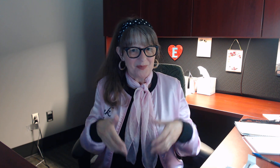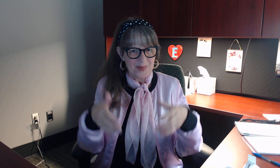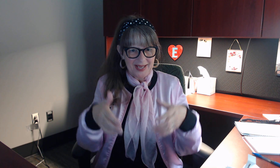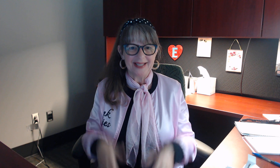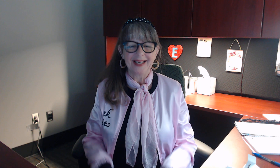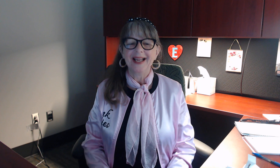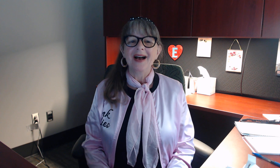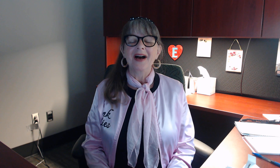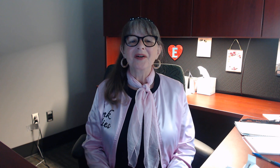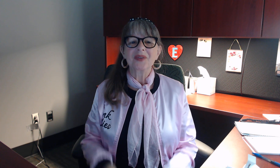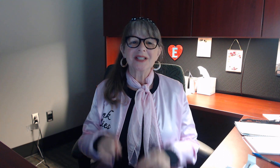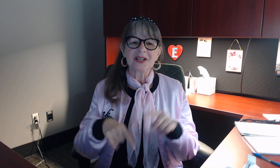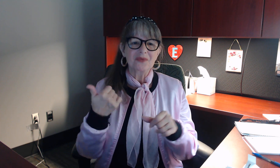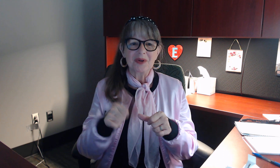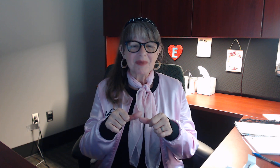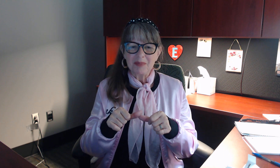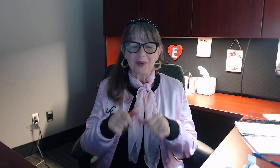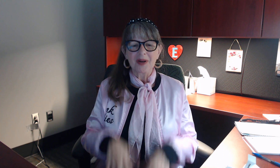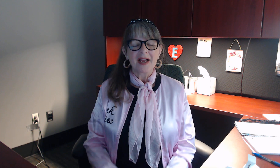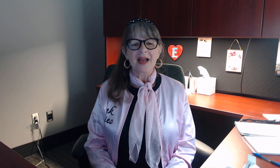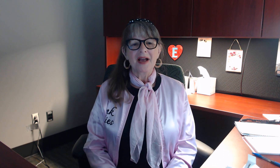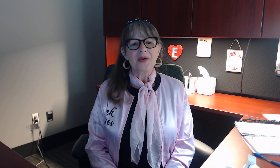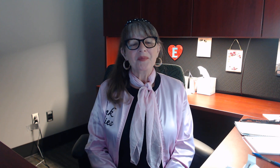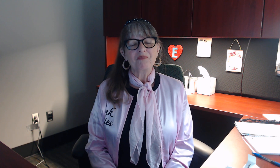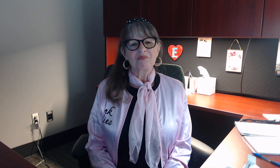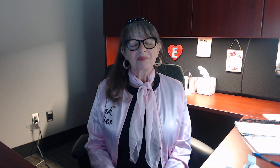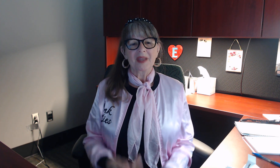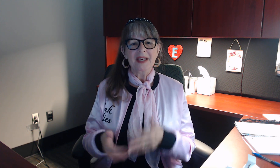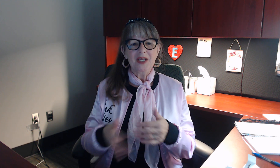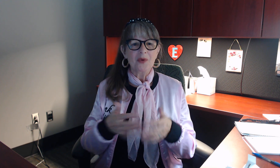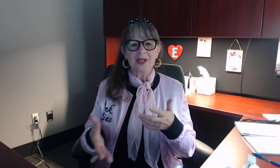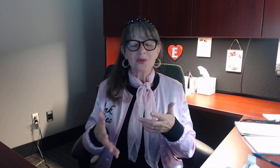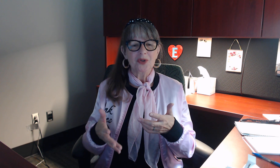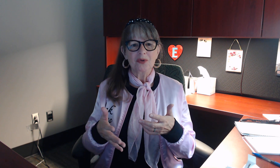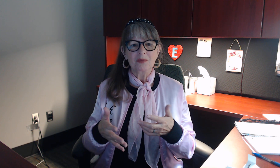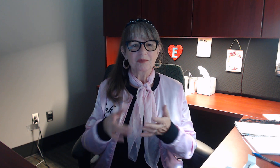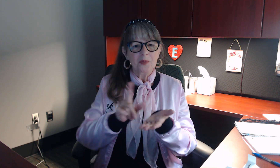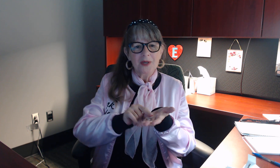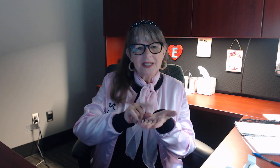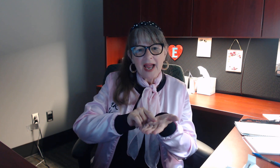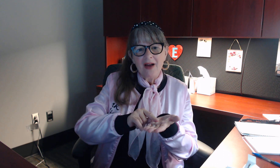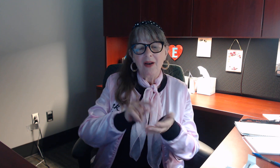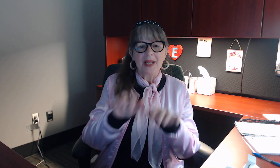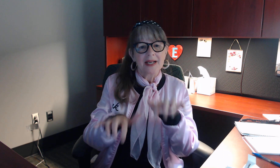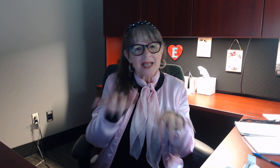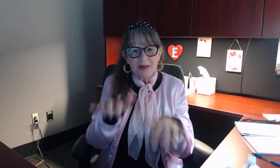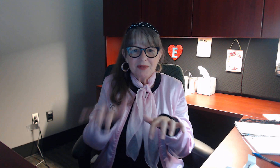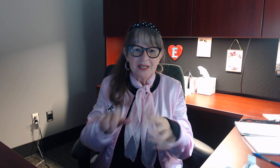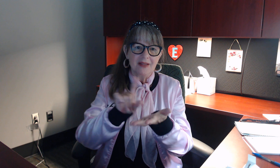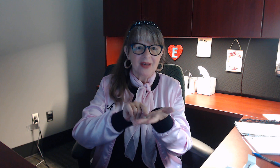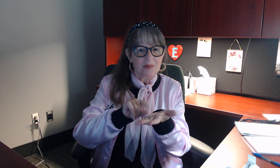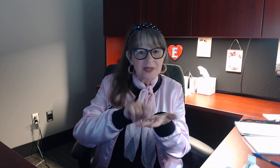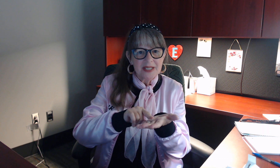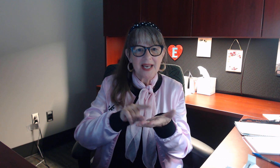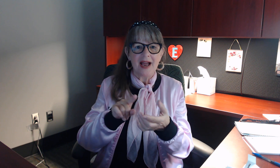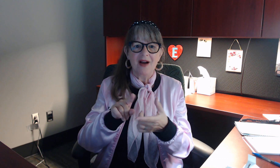bucket, because I couldn't remember. Anyway, because when you print it out, I mean, I typed it and then I printed out and then